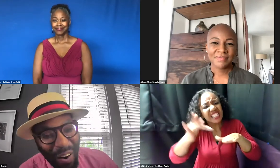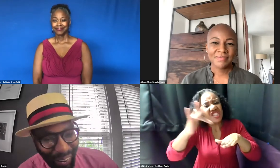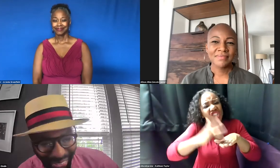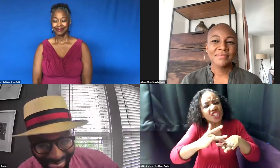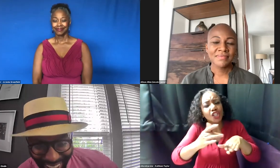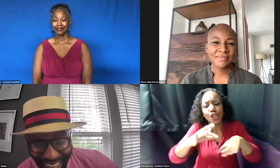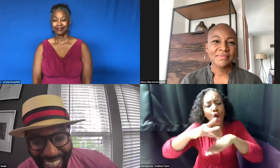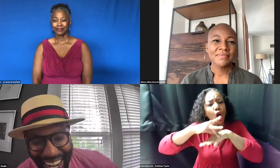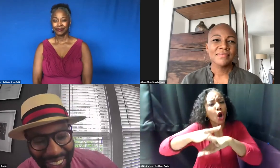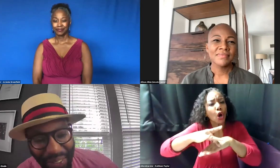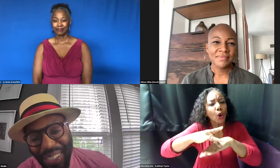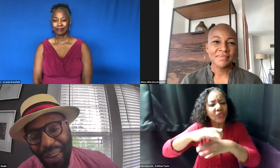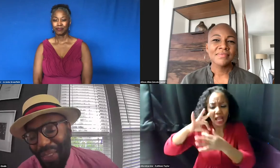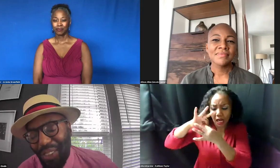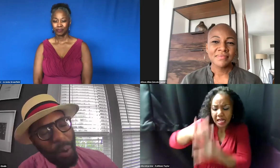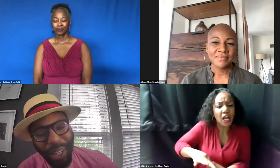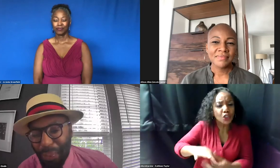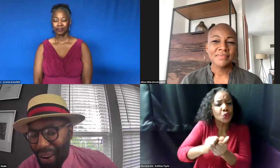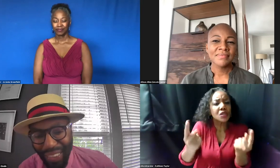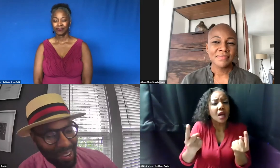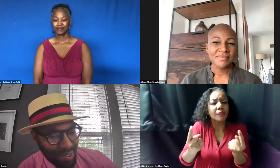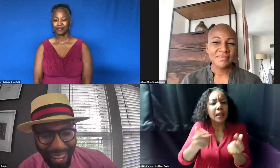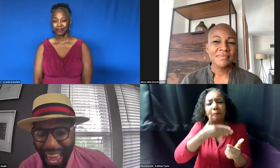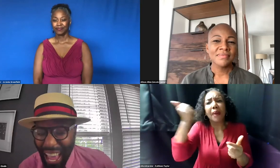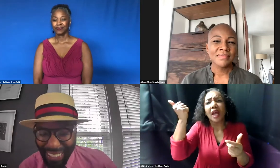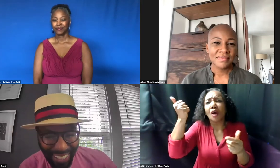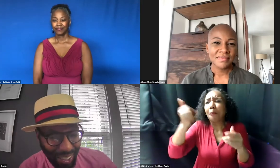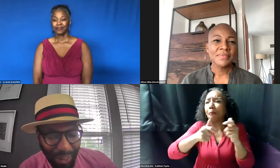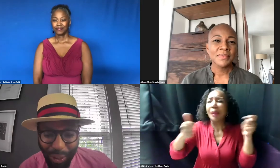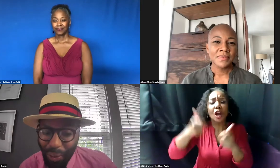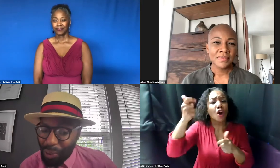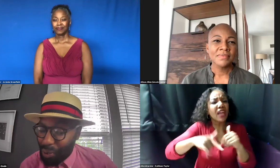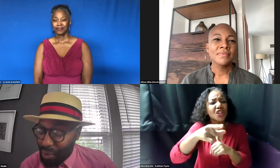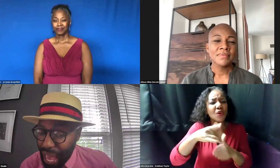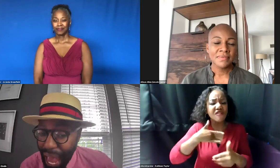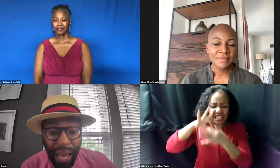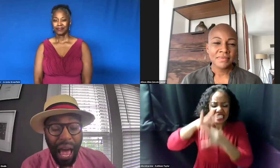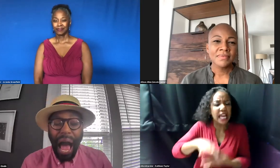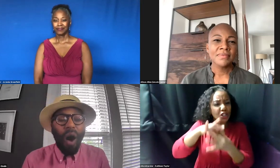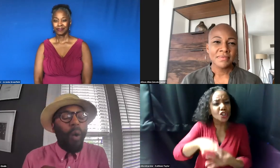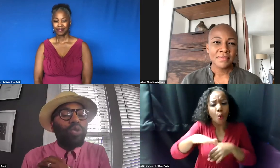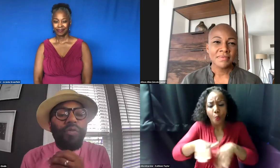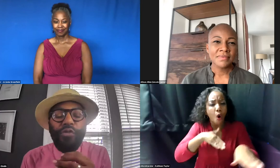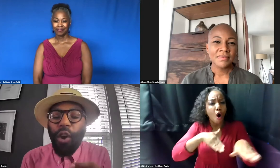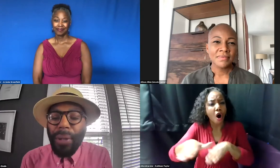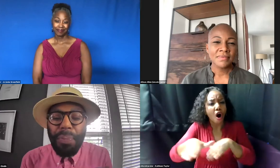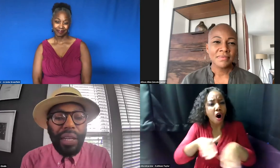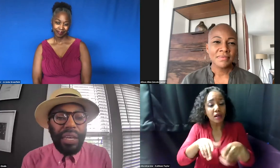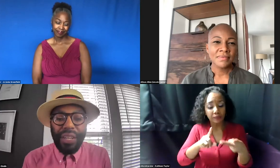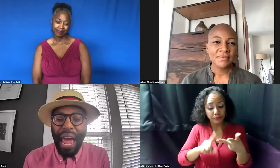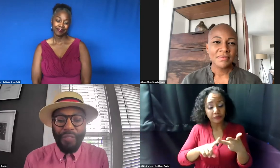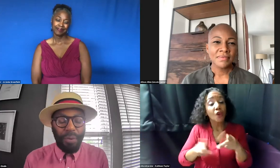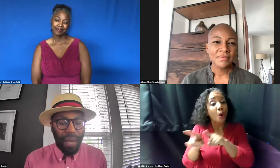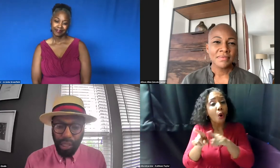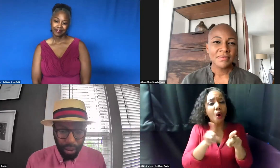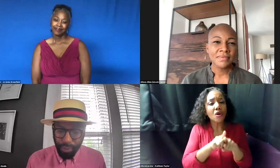the earth that connects you to something so much bigger than you and centers you. So do that. I also firmly